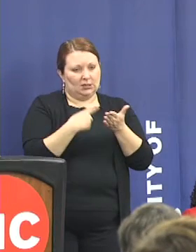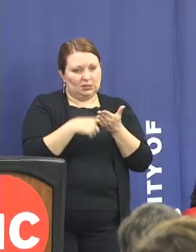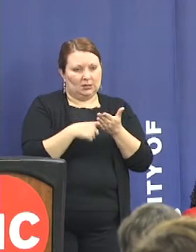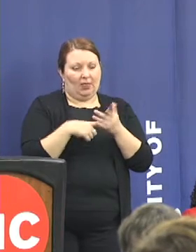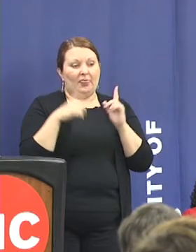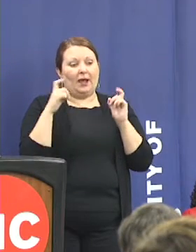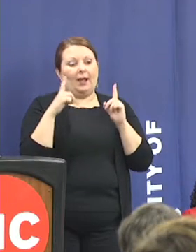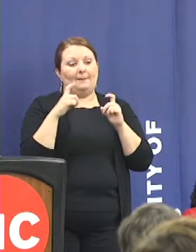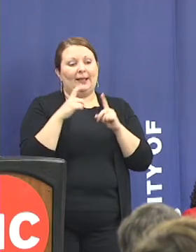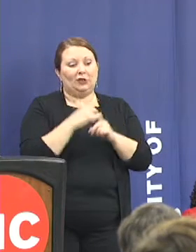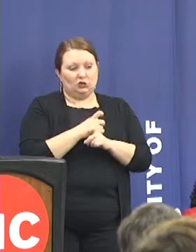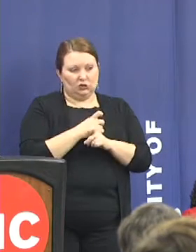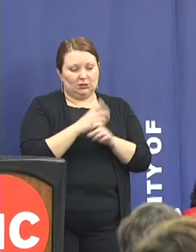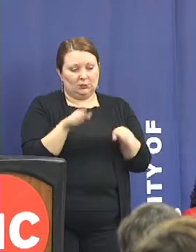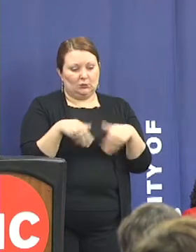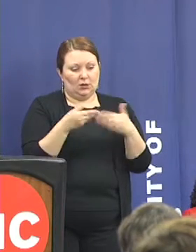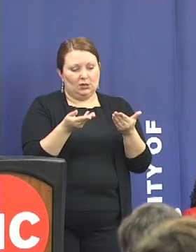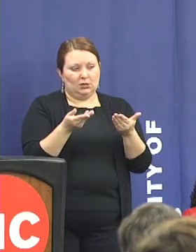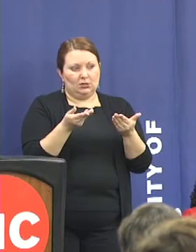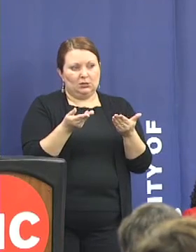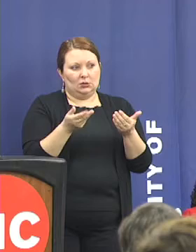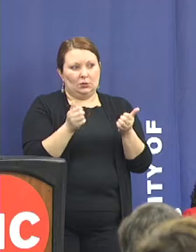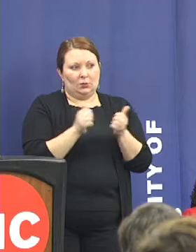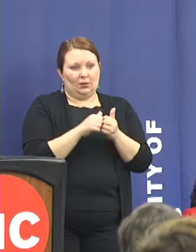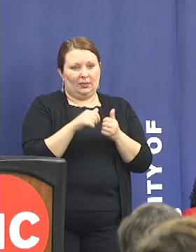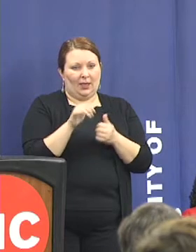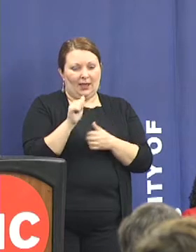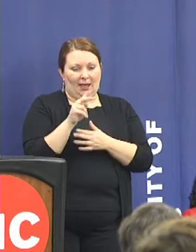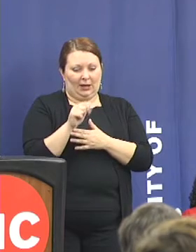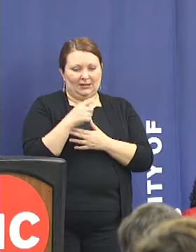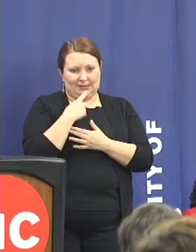the complications this raises around the question that Anna